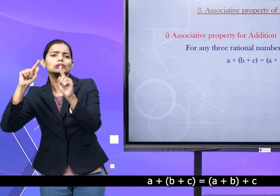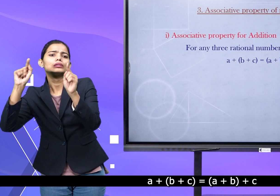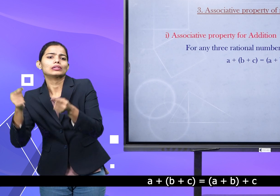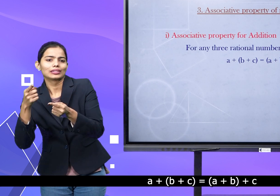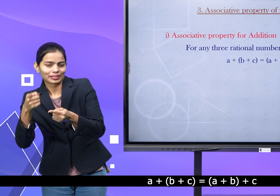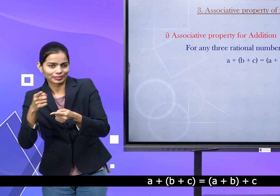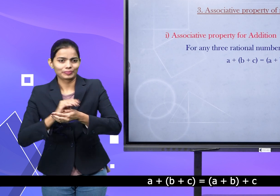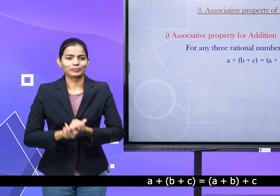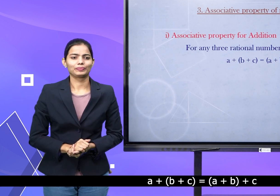plus b plus c.